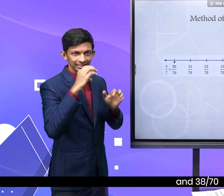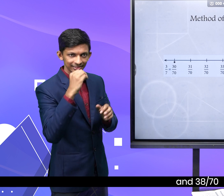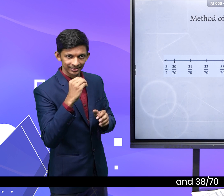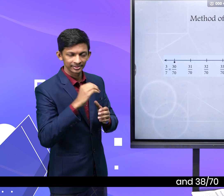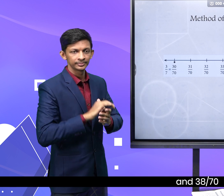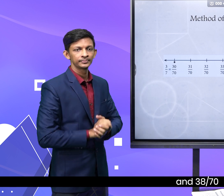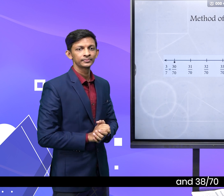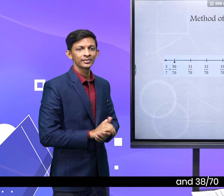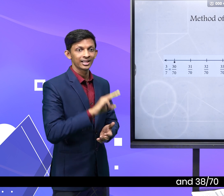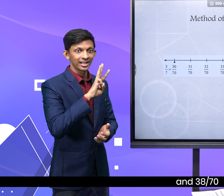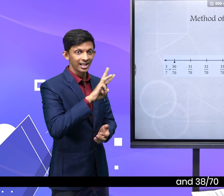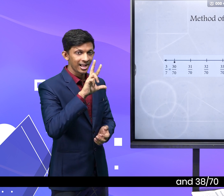and 38 by 70,